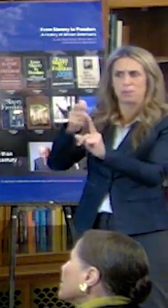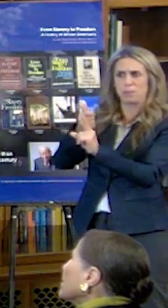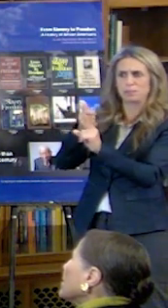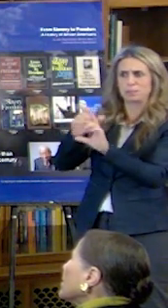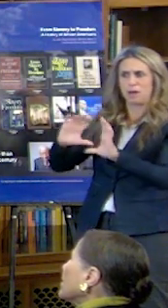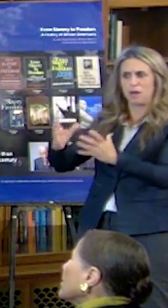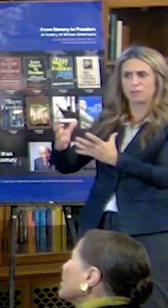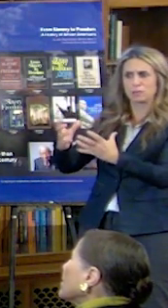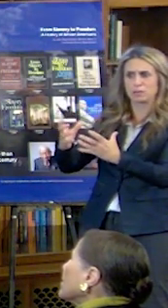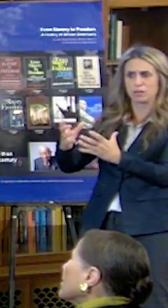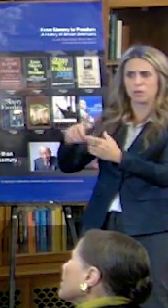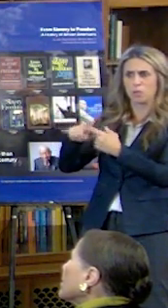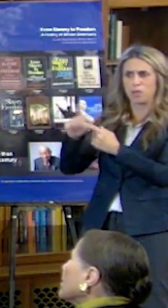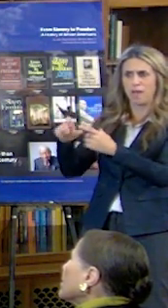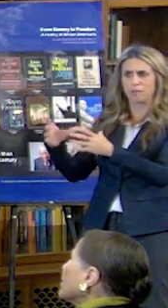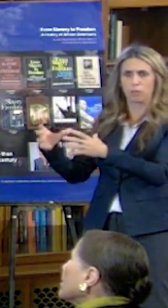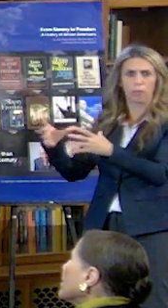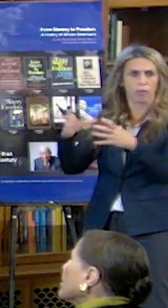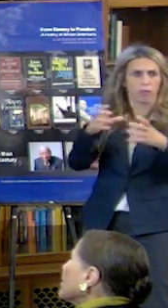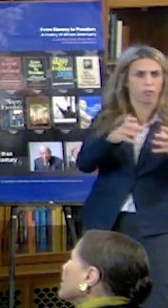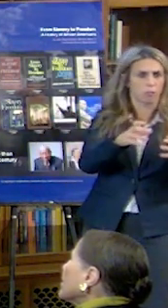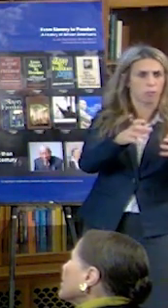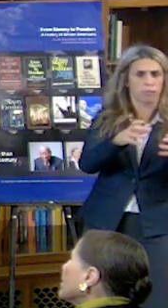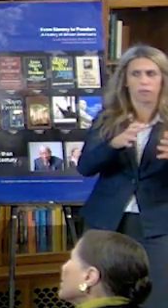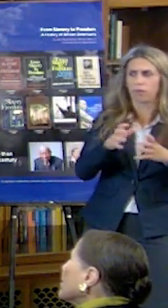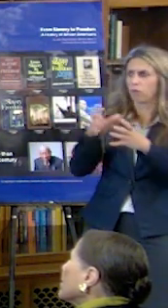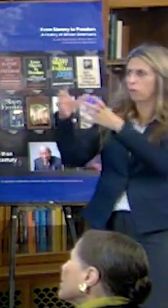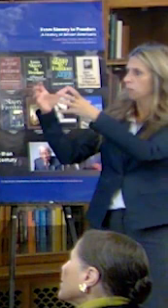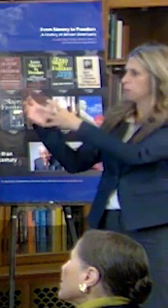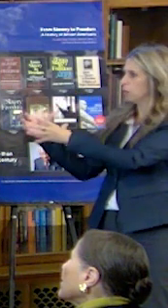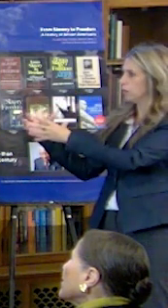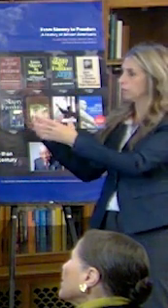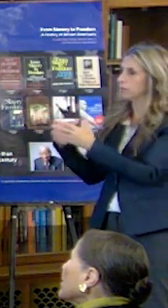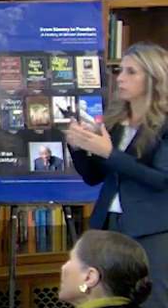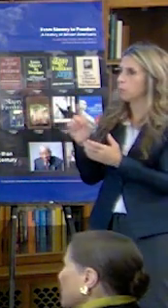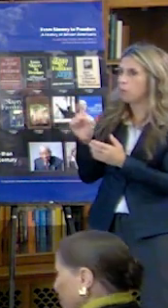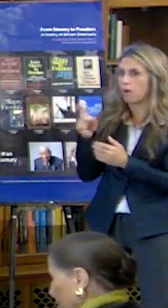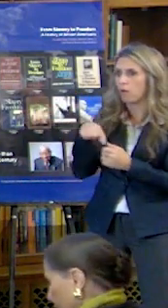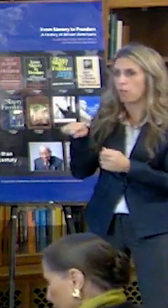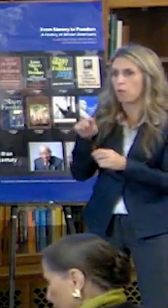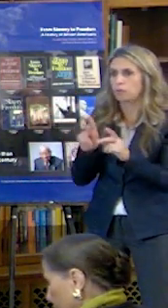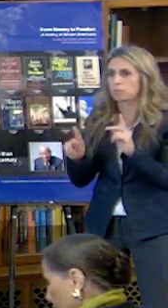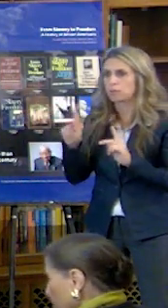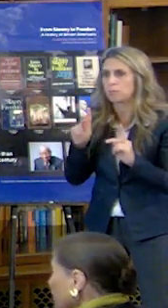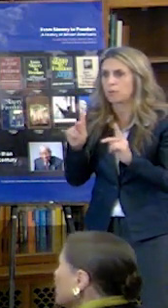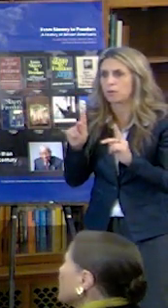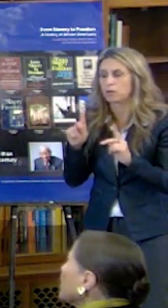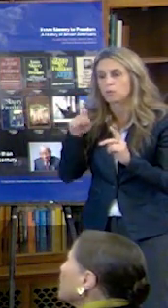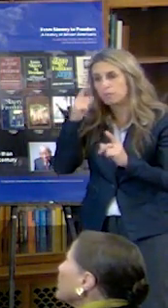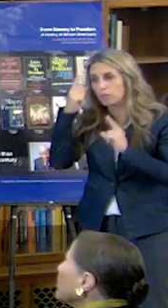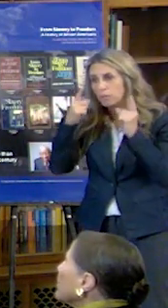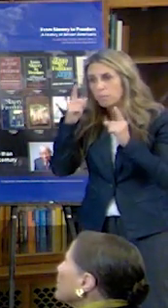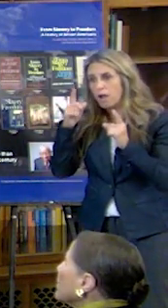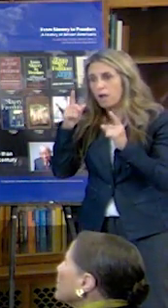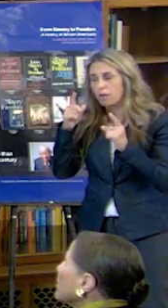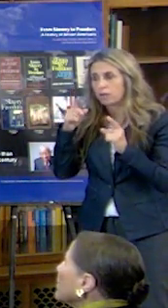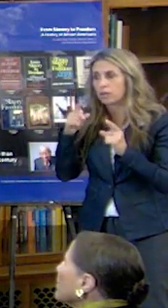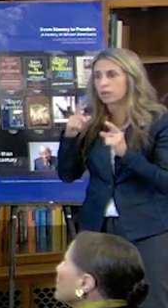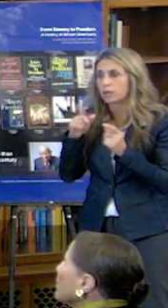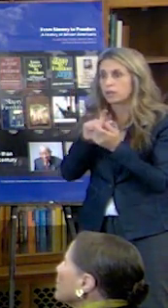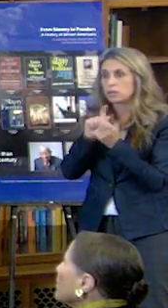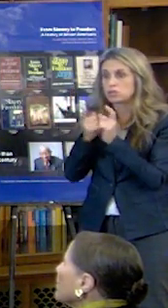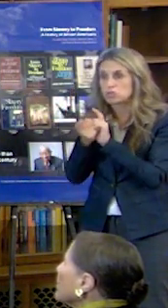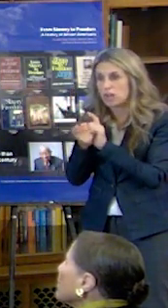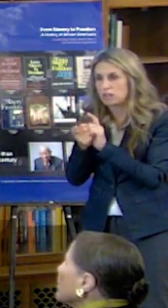dis and also where are the people as weate as we have these think about the changeing